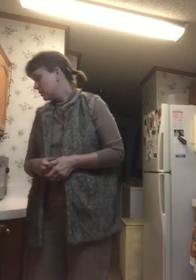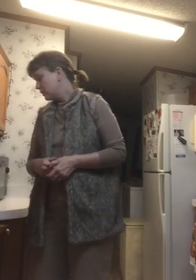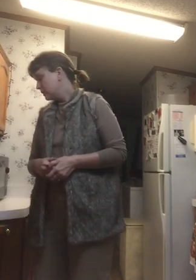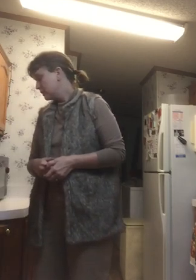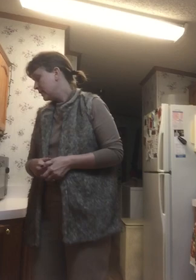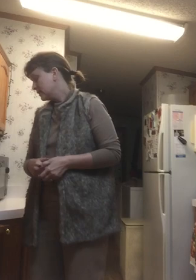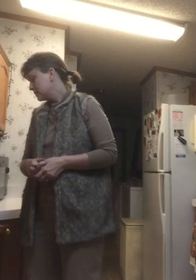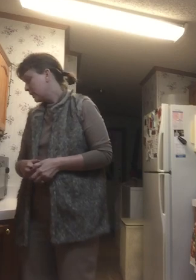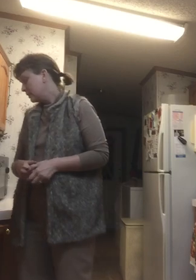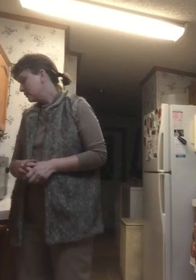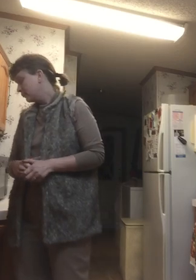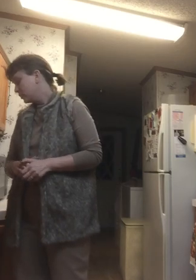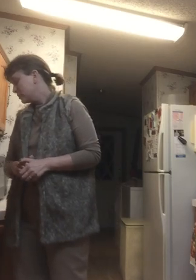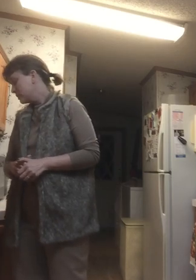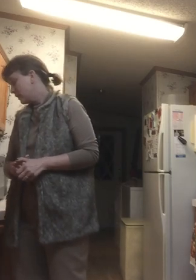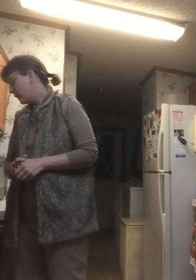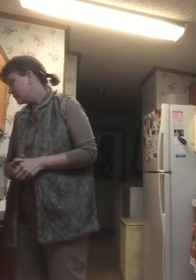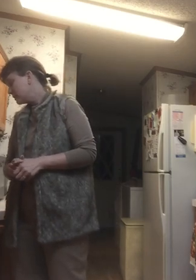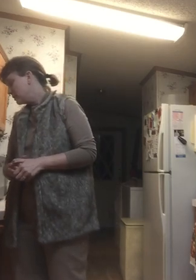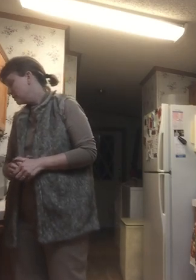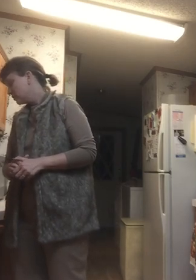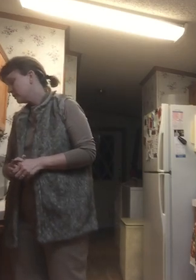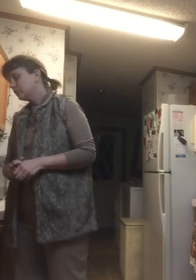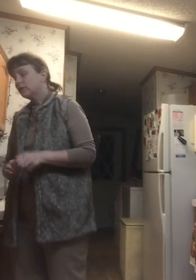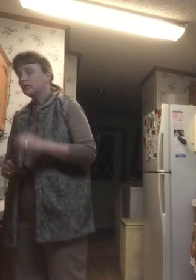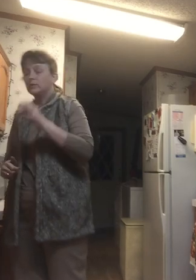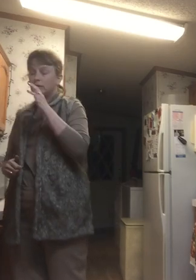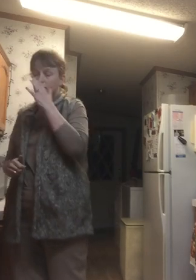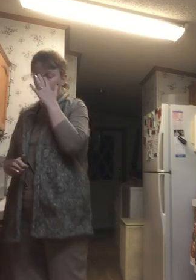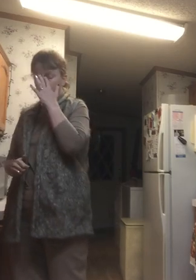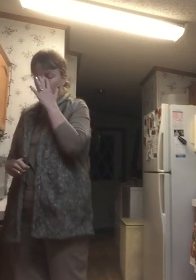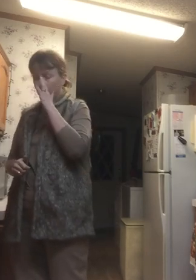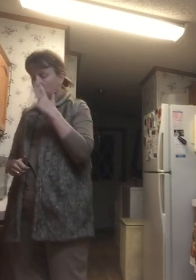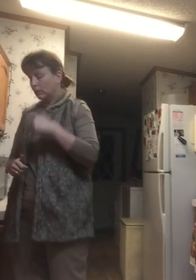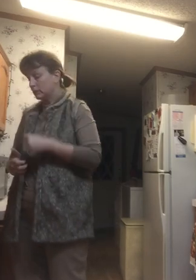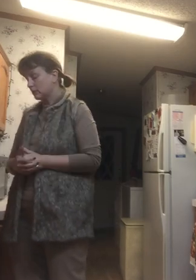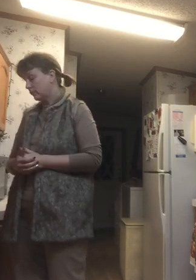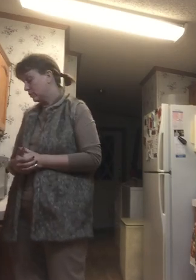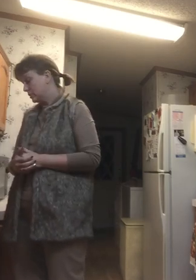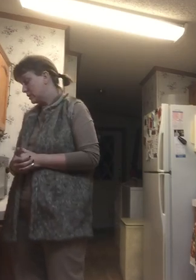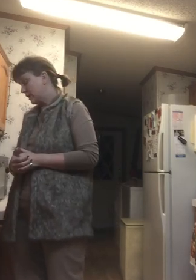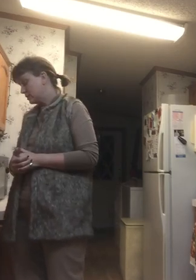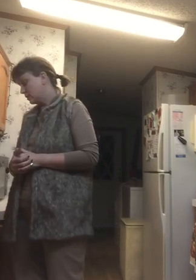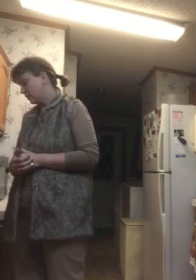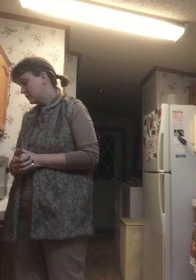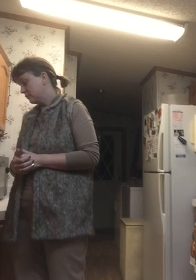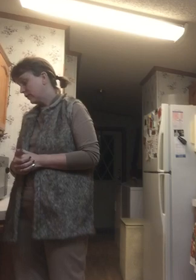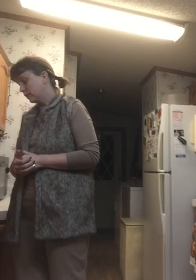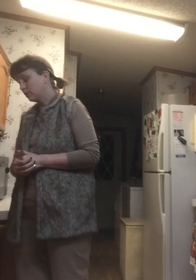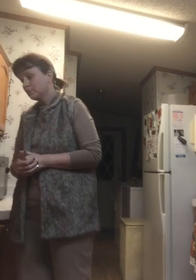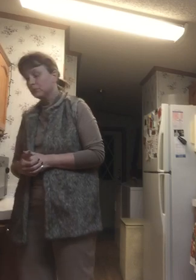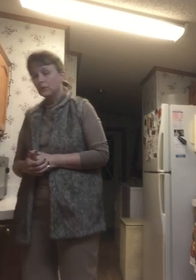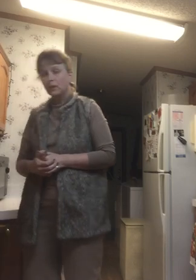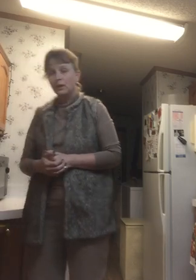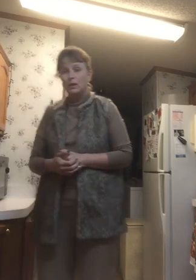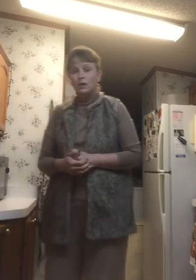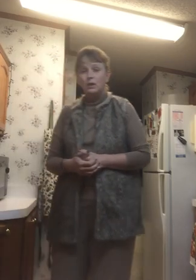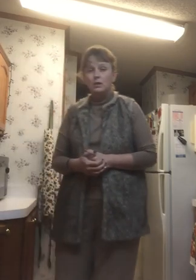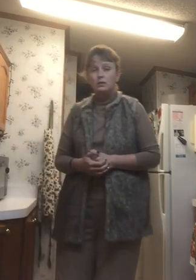And then the next sign is for tonight, darkness fell, or the next few words are for tonight, darkness fell.